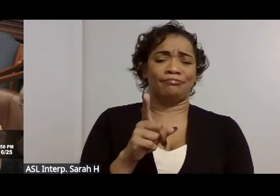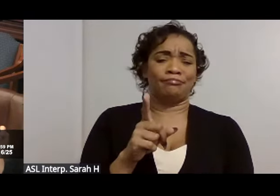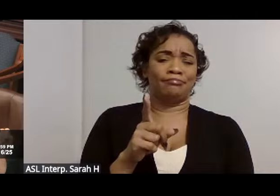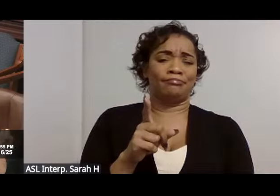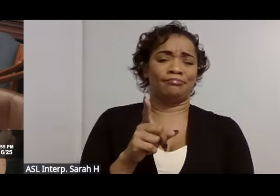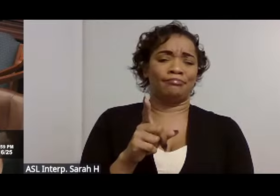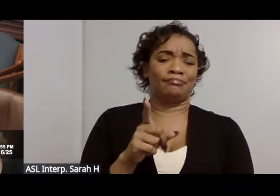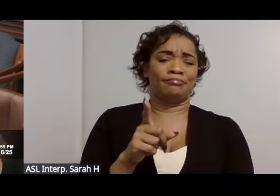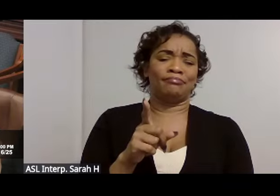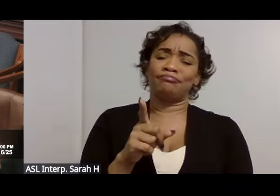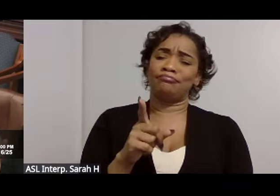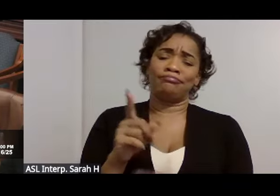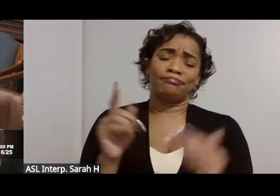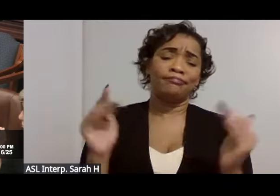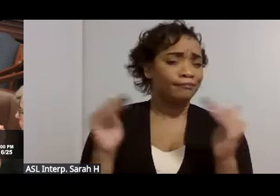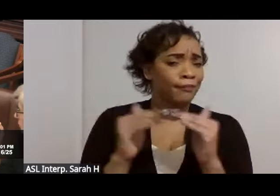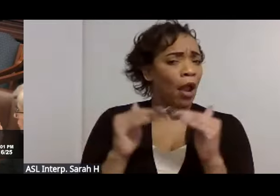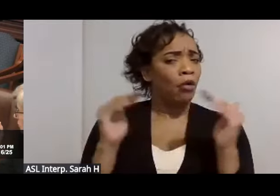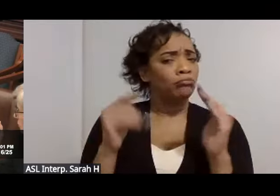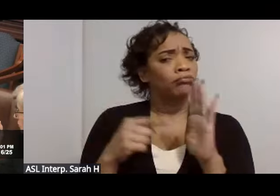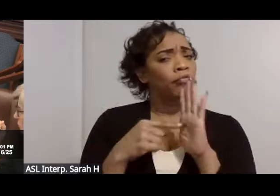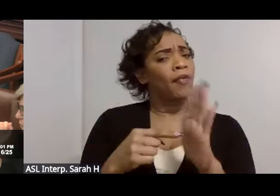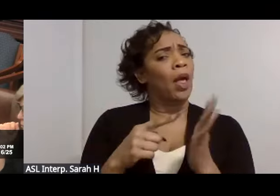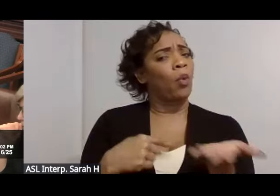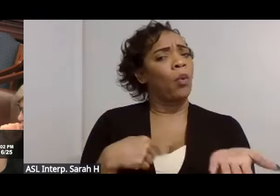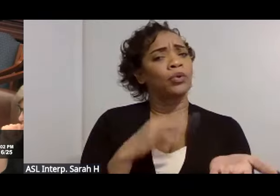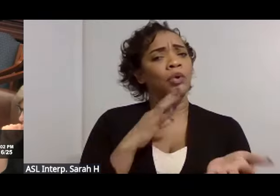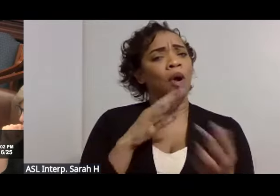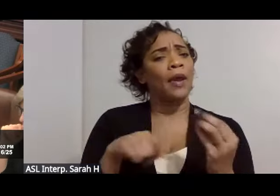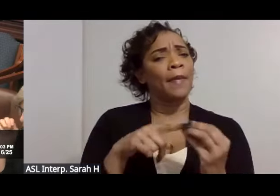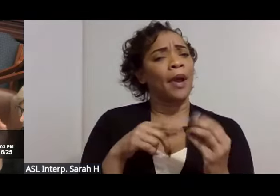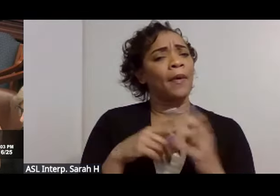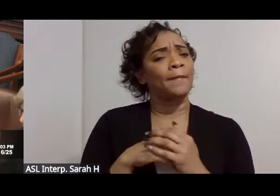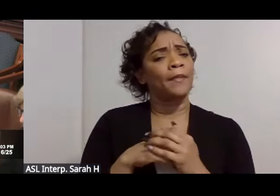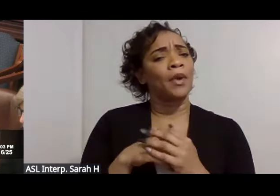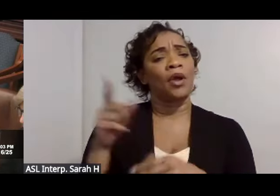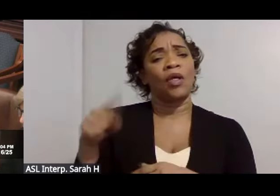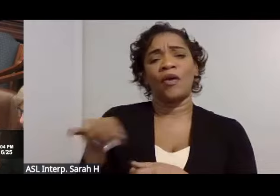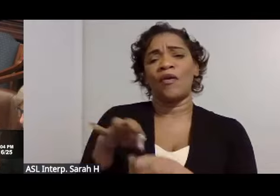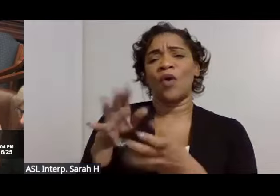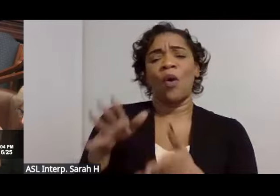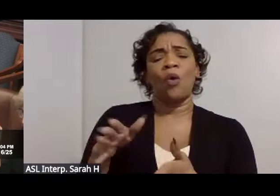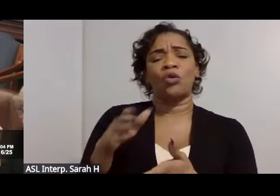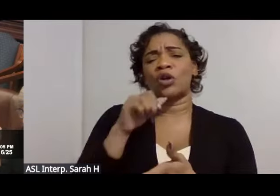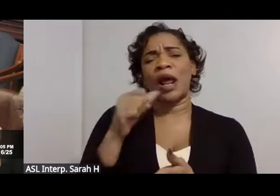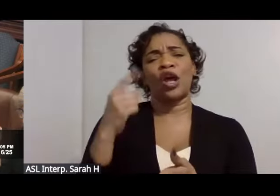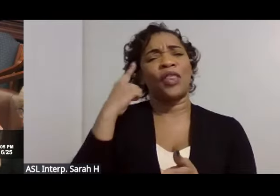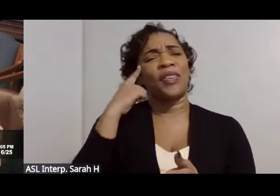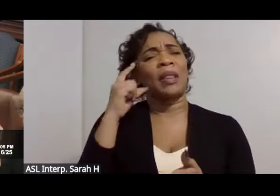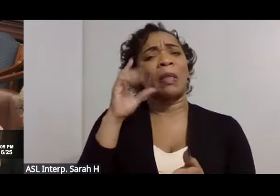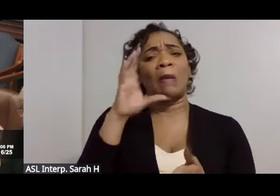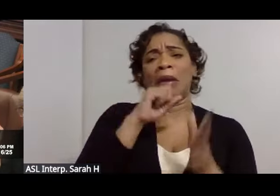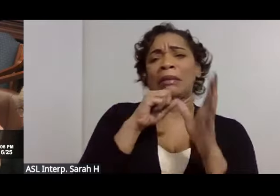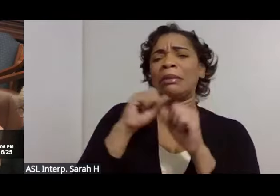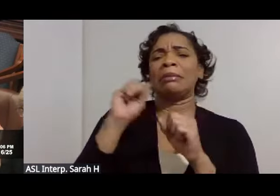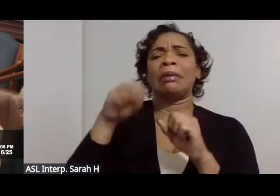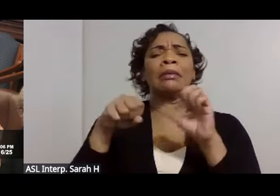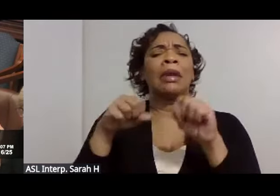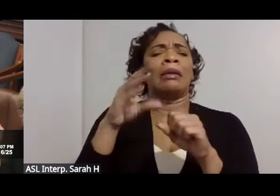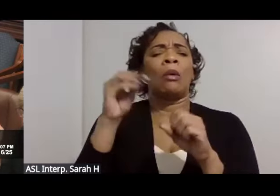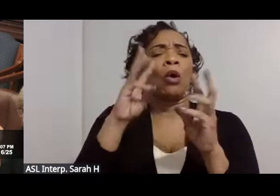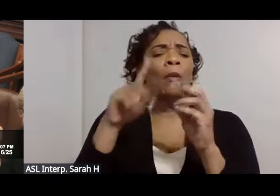what we're talking about here. I don't, the voters are not going to take this to a probability level, and they're not going to worry about somebody else.